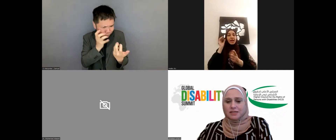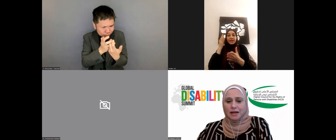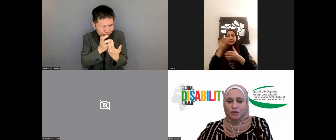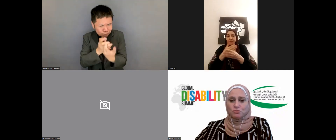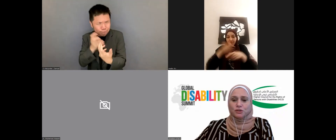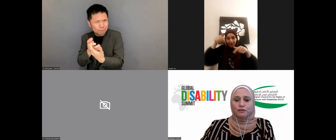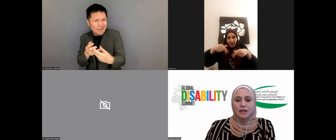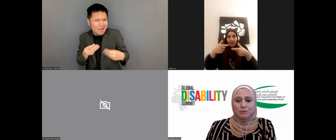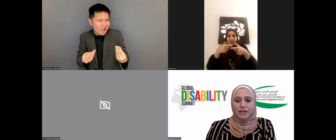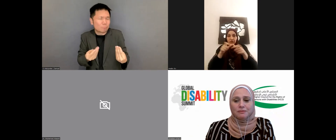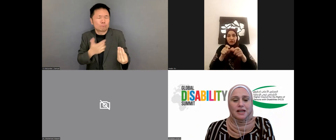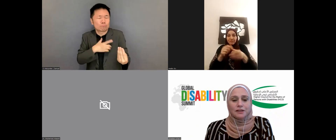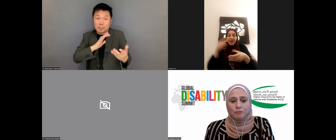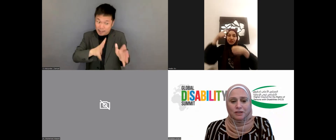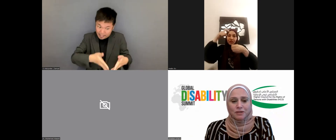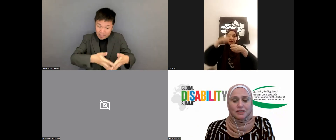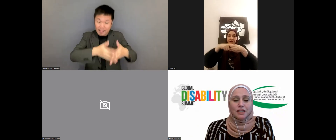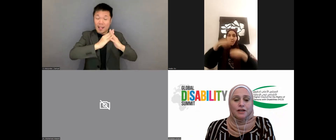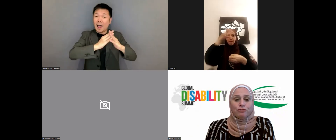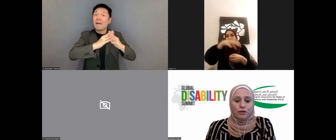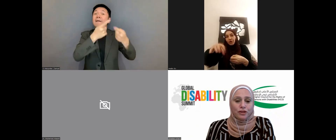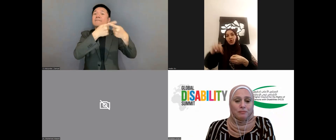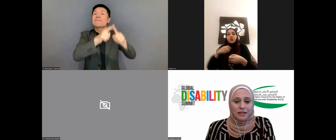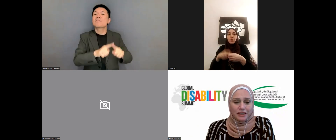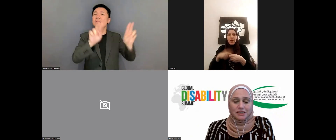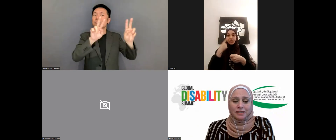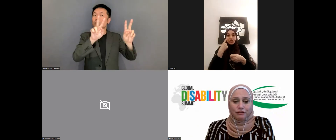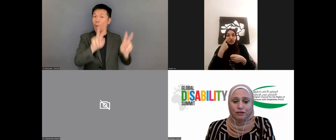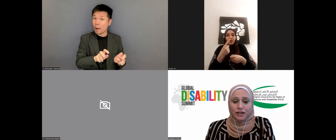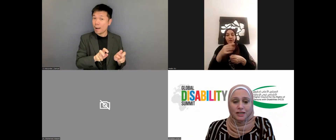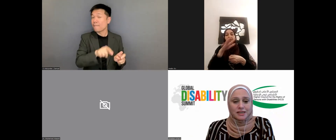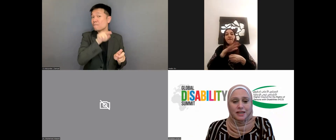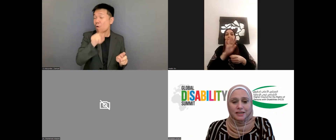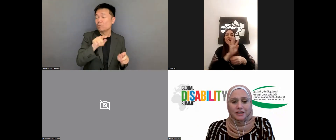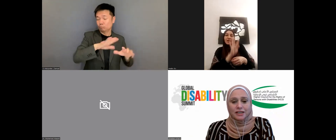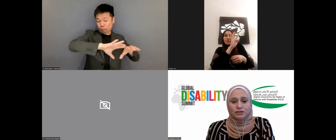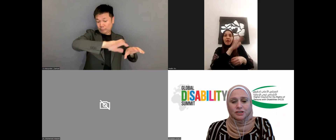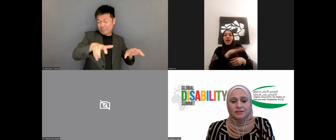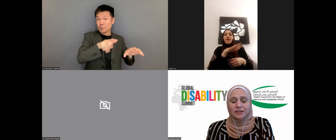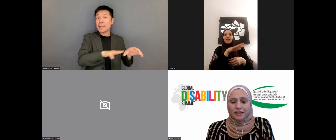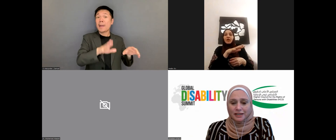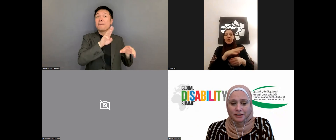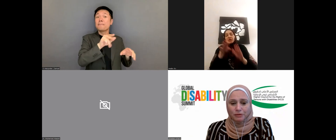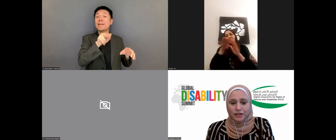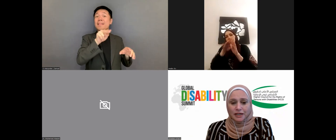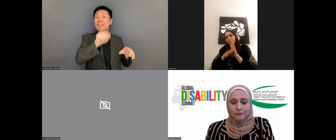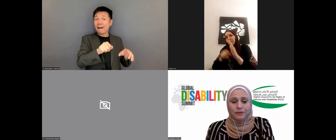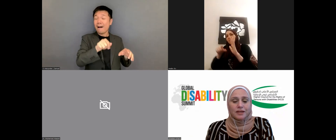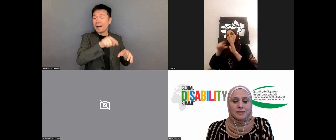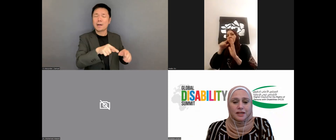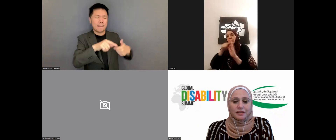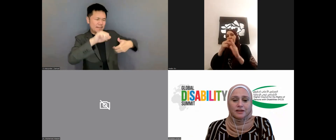to the establishment of sub-themes and commitments for the Middle East and Africa, selected countries in Latin